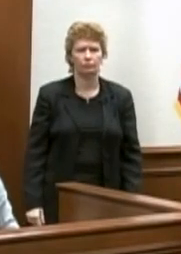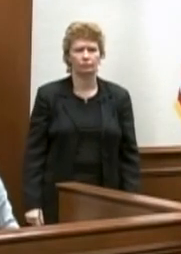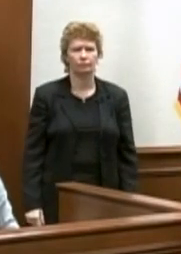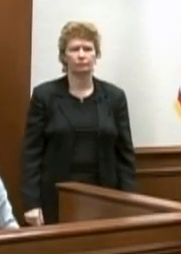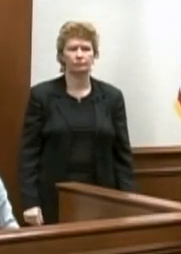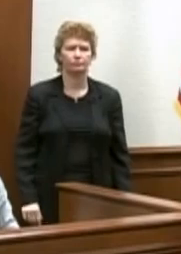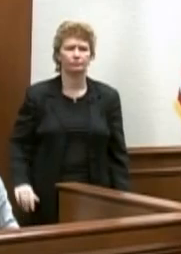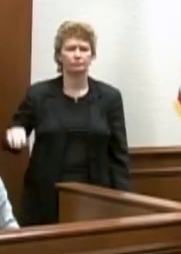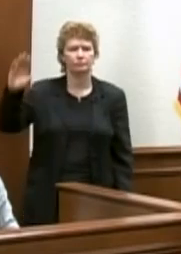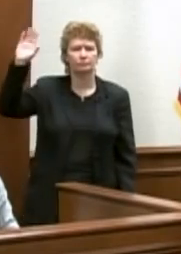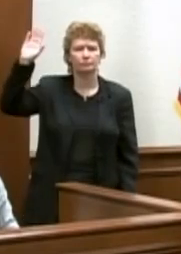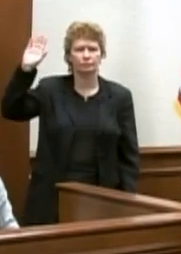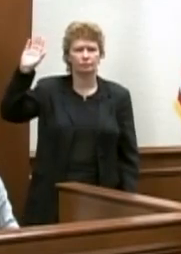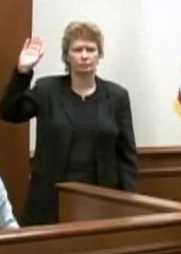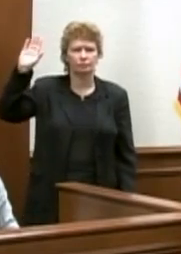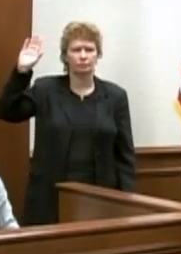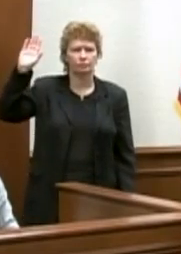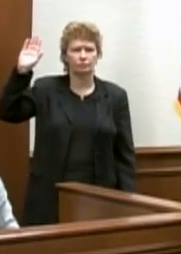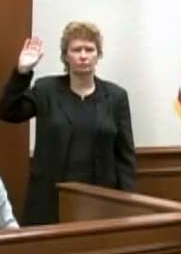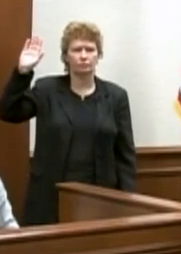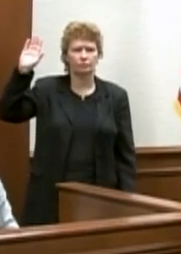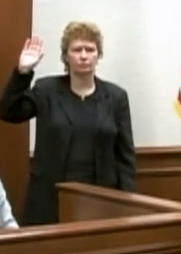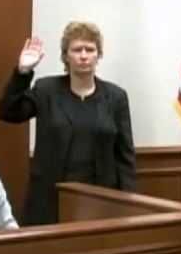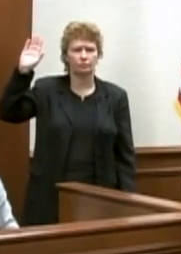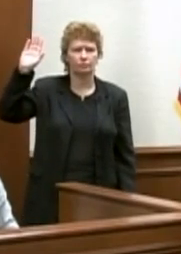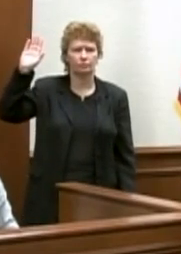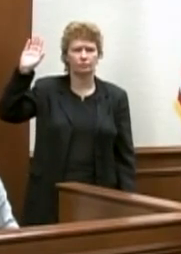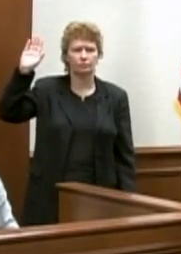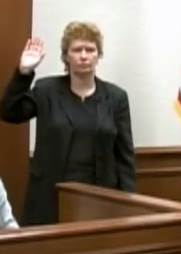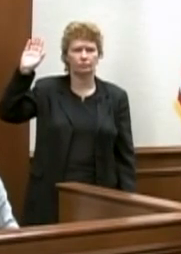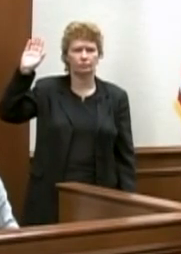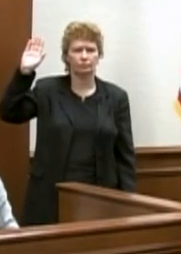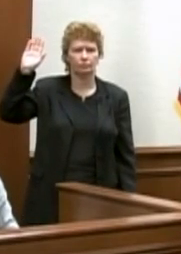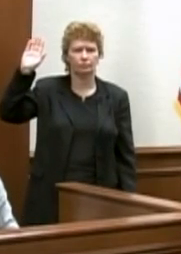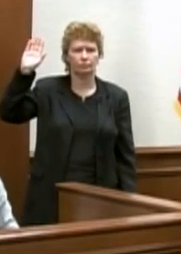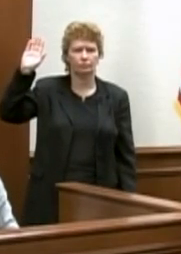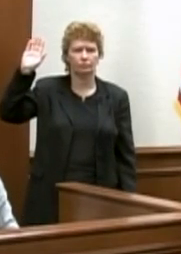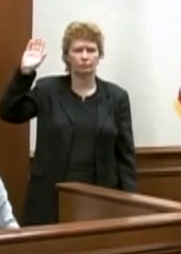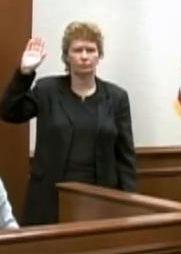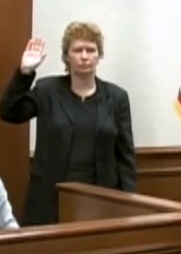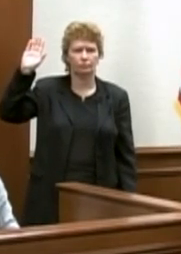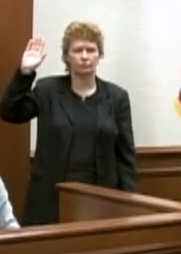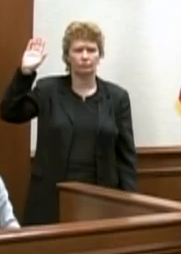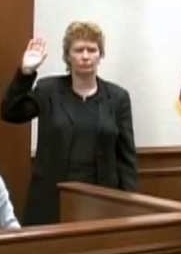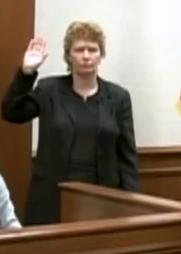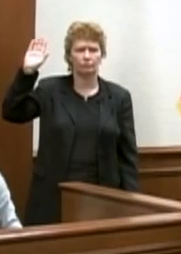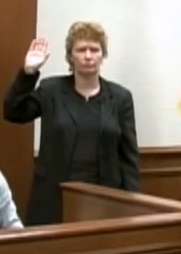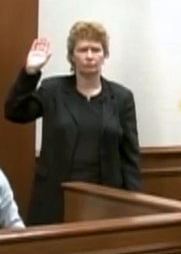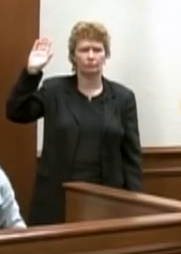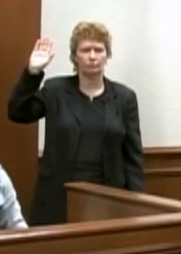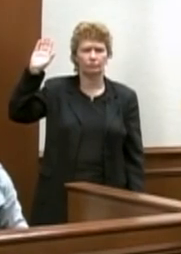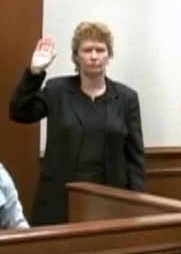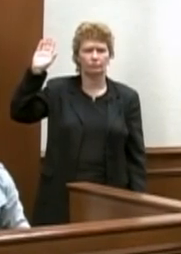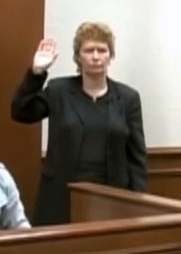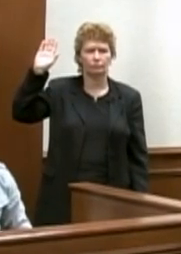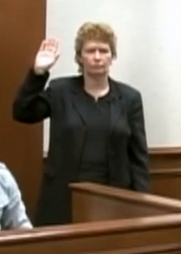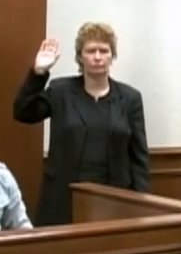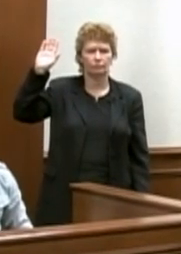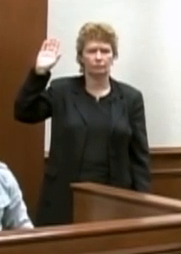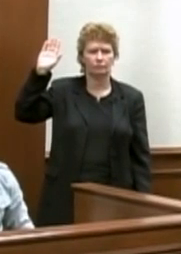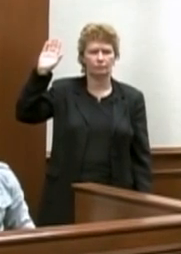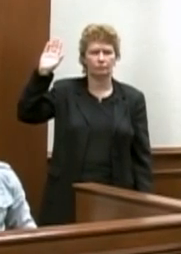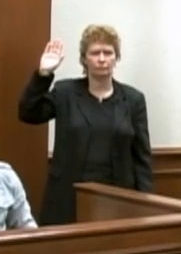Please raise your right hand. Do you swear or affirm that you will well and truly interpret the proceedings in front of this